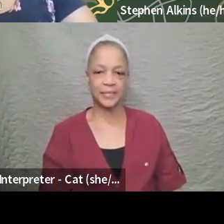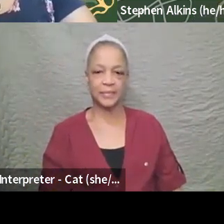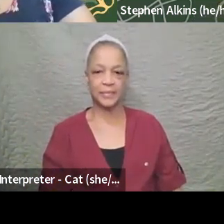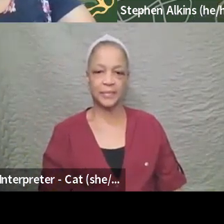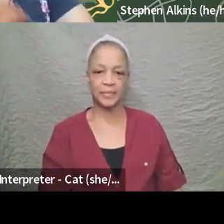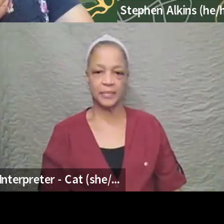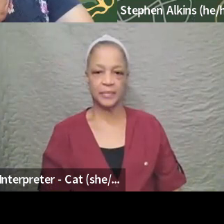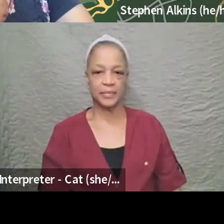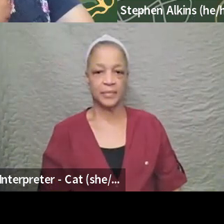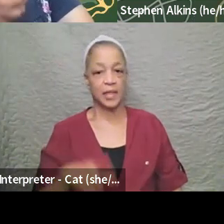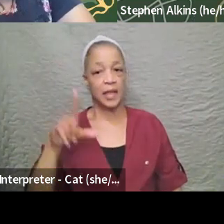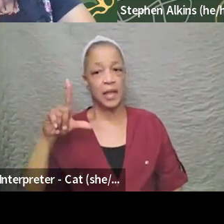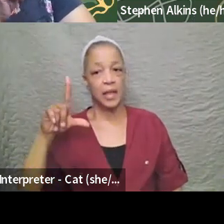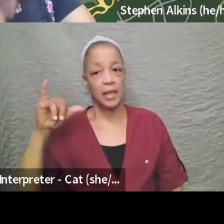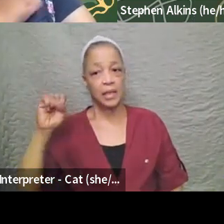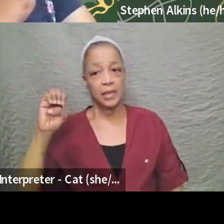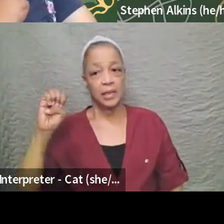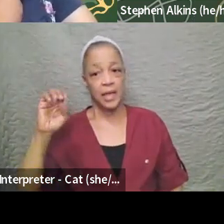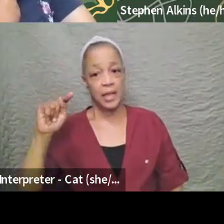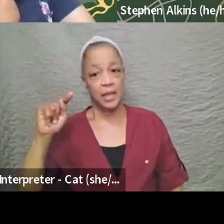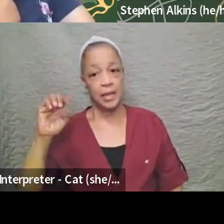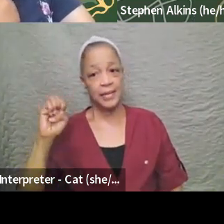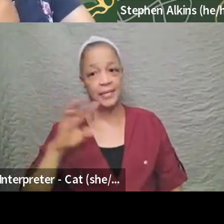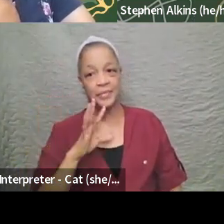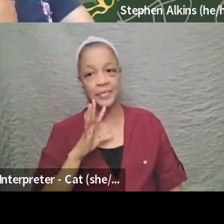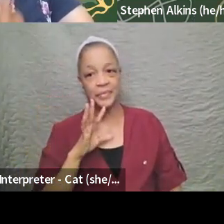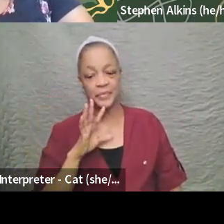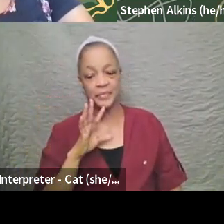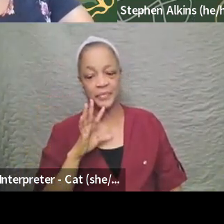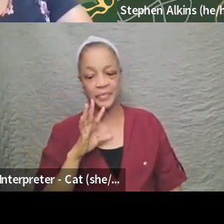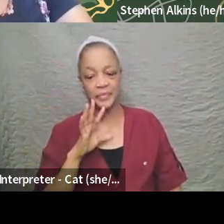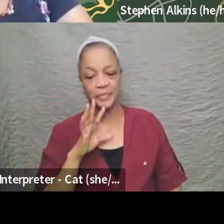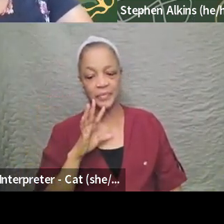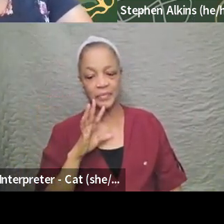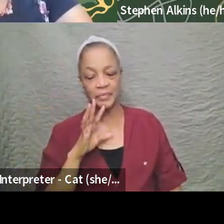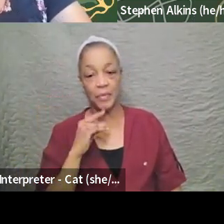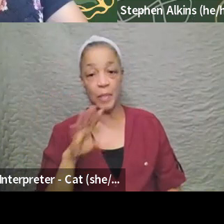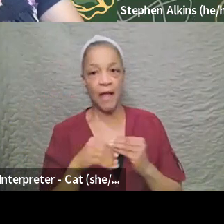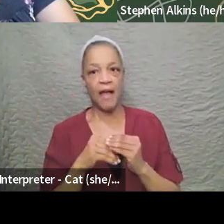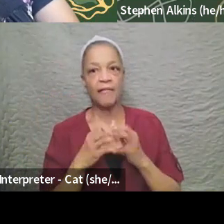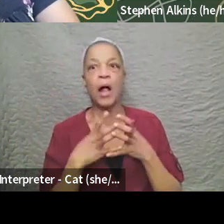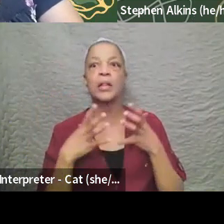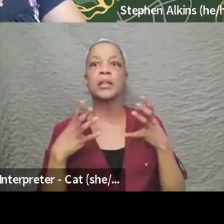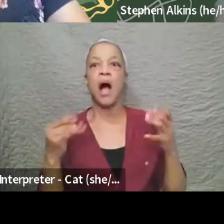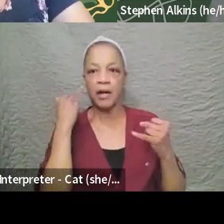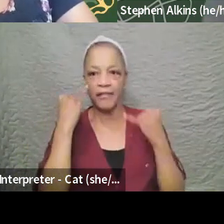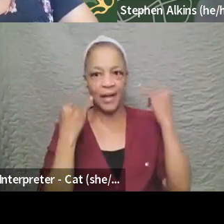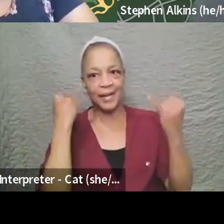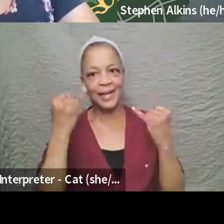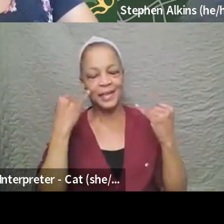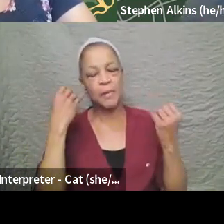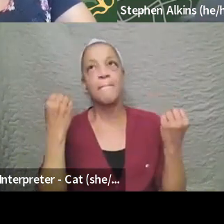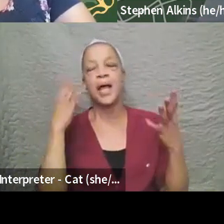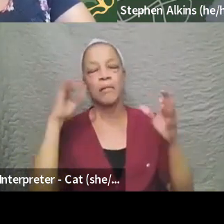I would just add, this is Lisette speaking. I would just add that we have a ton of ideas.